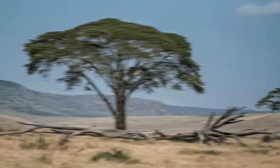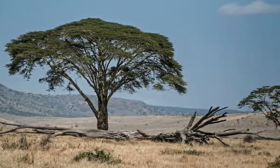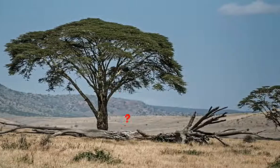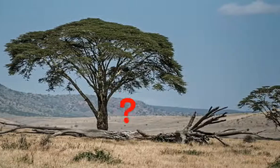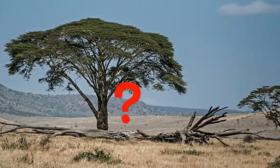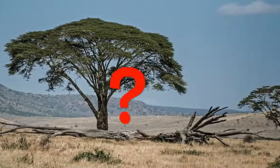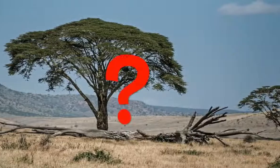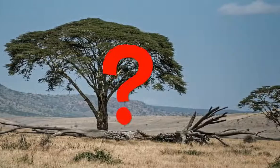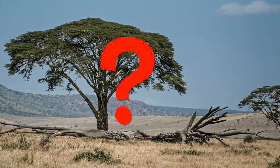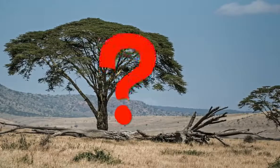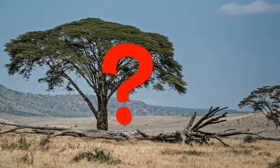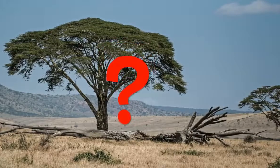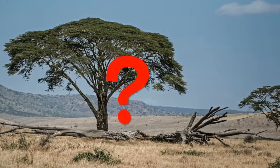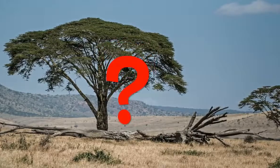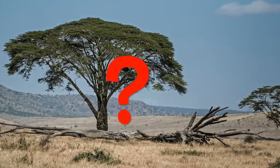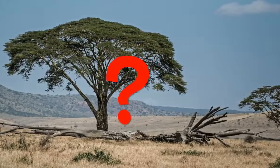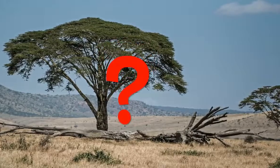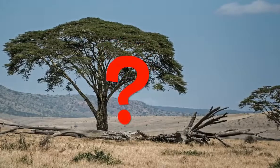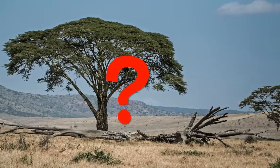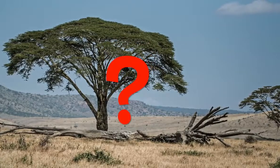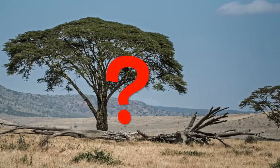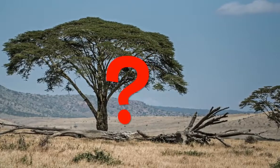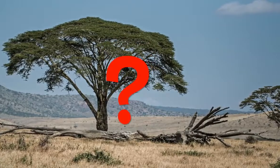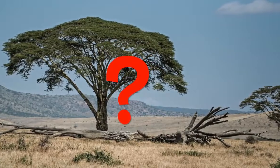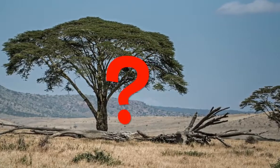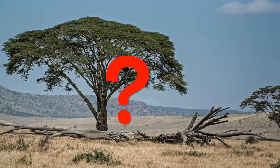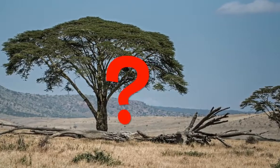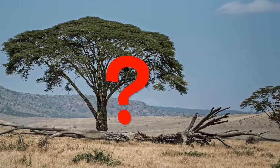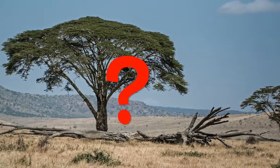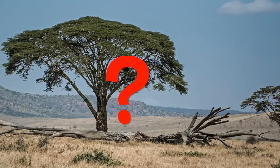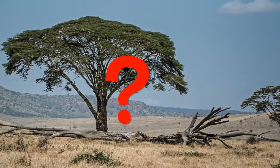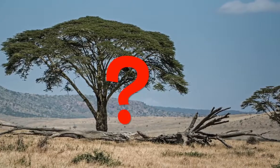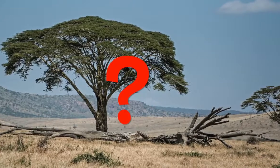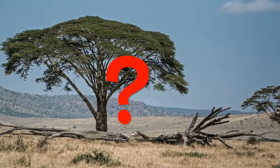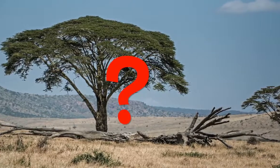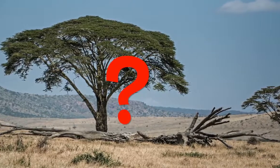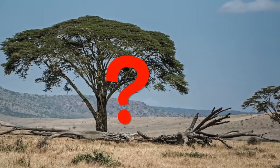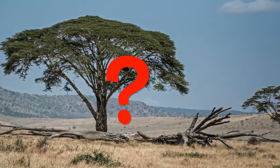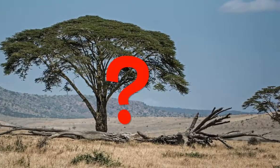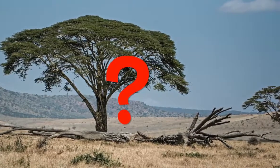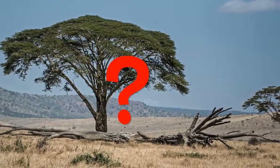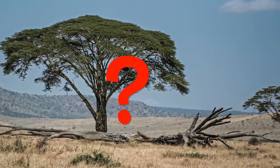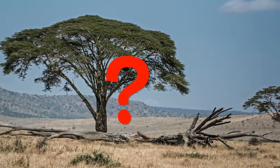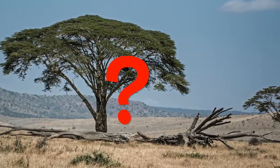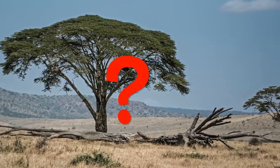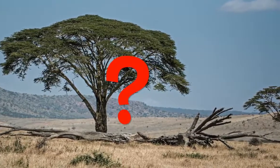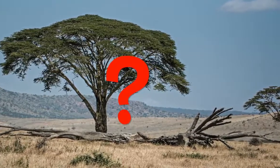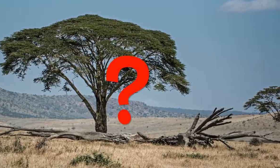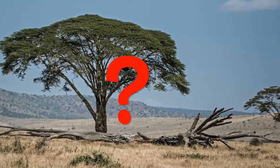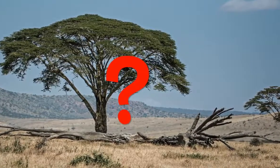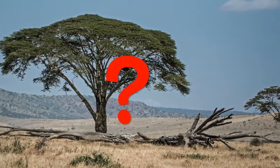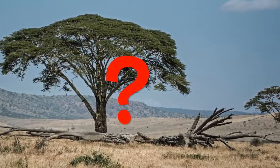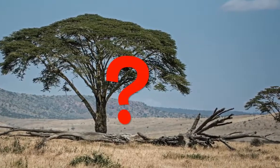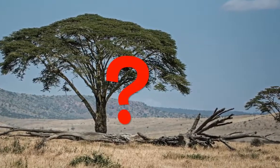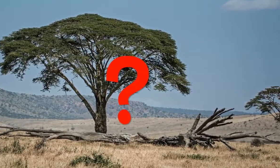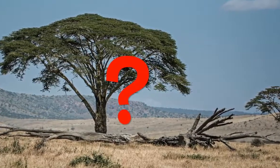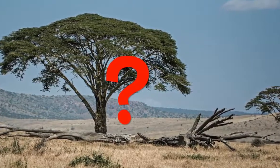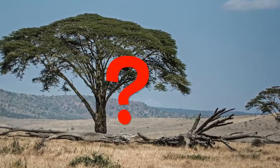On Thursday, Grandpa tells Danny about the fourth animal. The fourth animal looks like a big cat, has